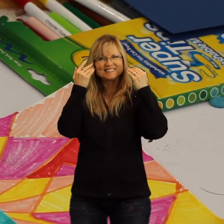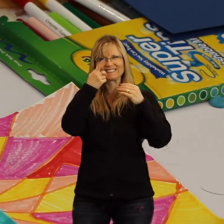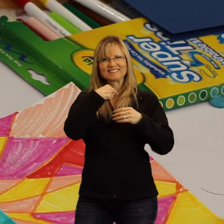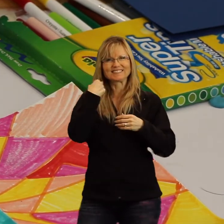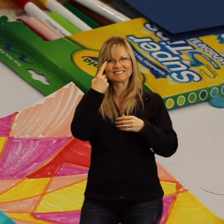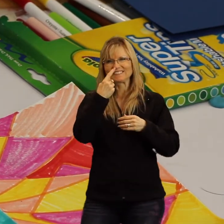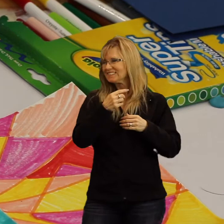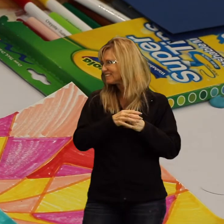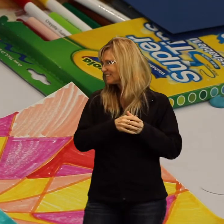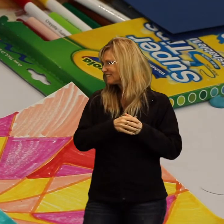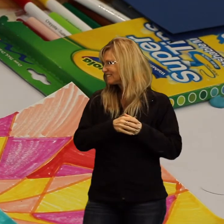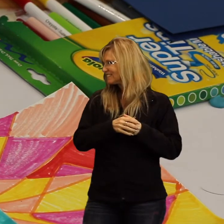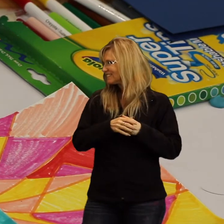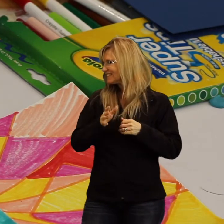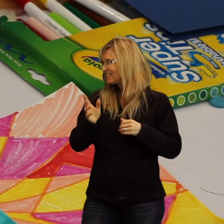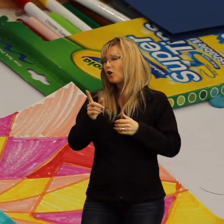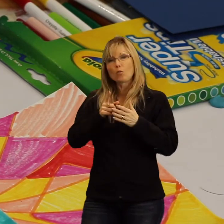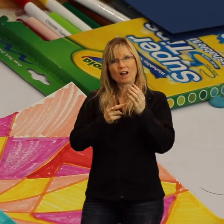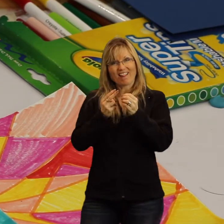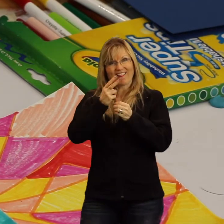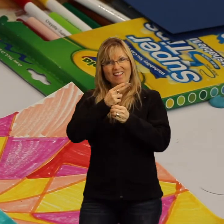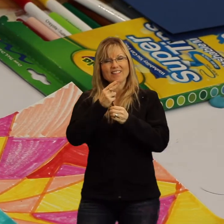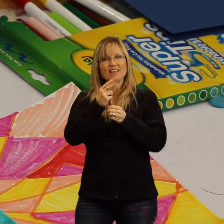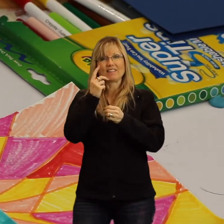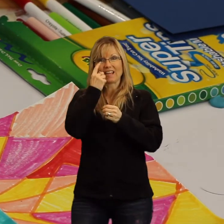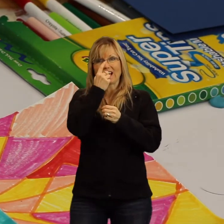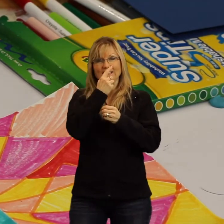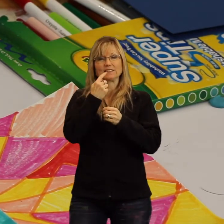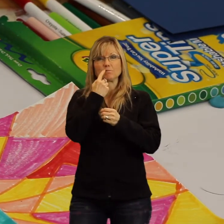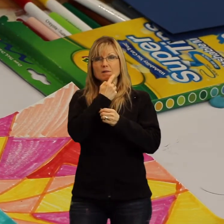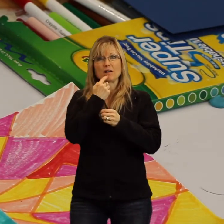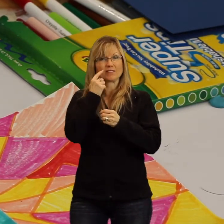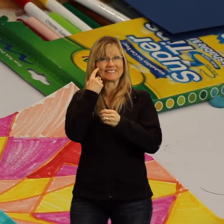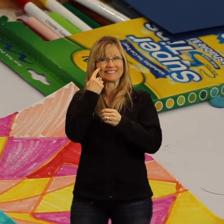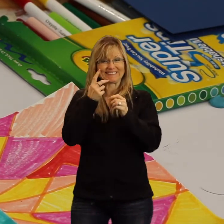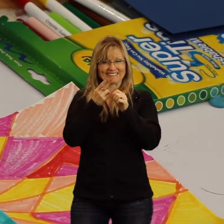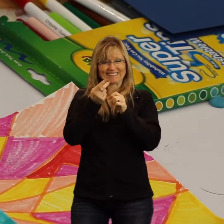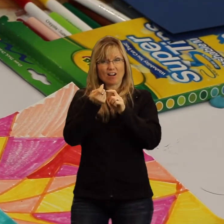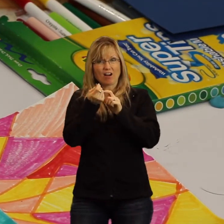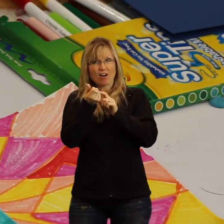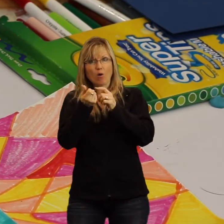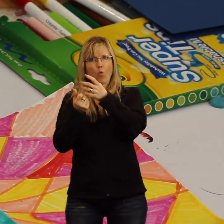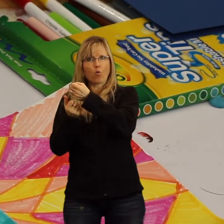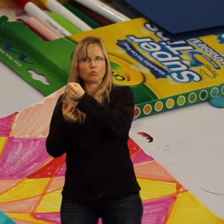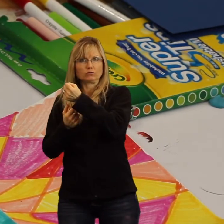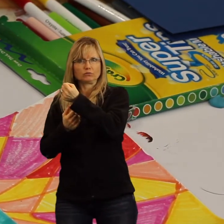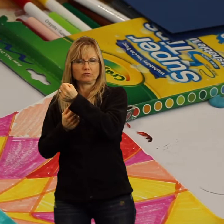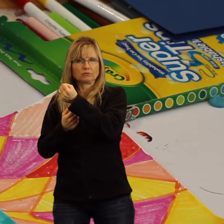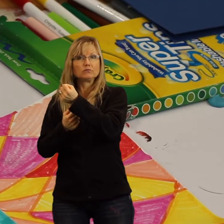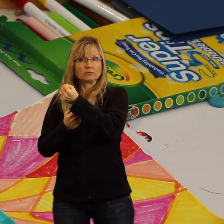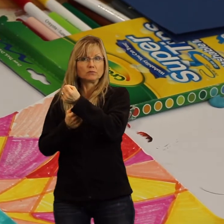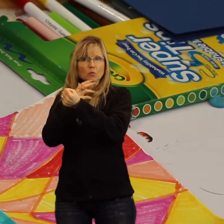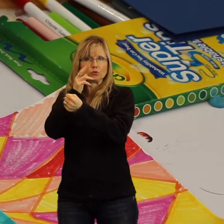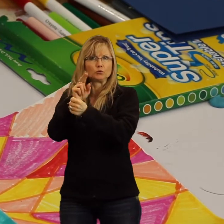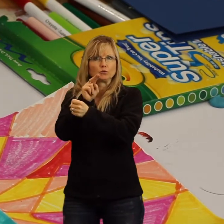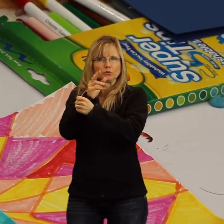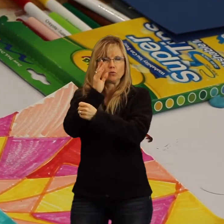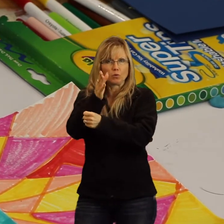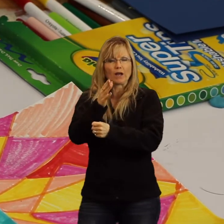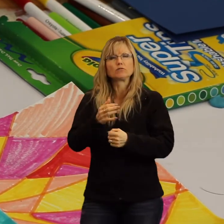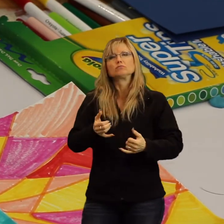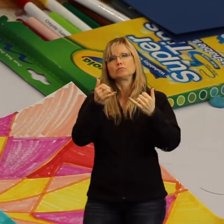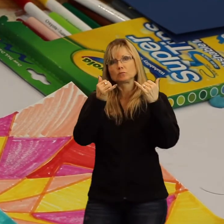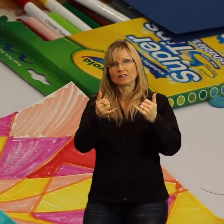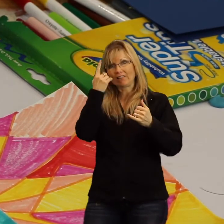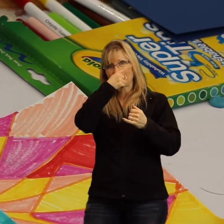and then you want to hold on to the mouth and the eyes that you just cut out, because now we're going to cut the face in